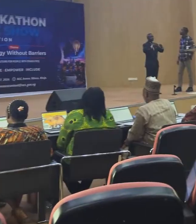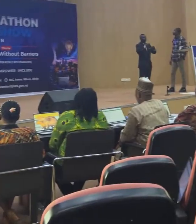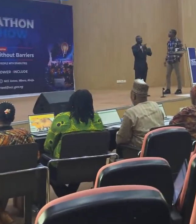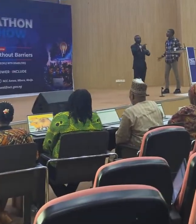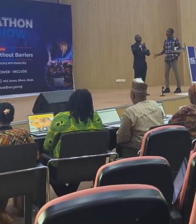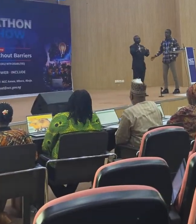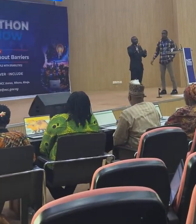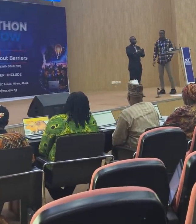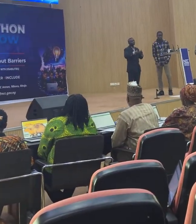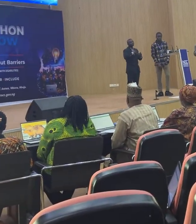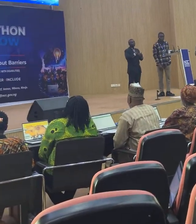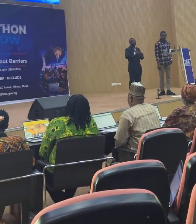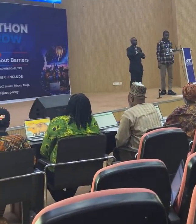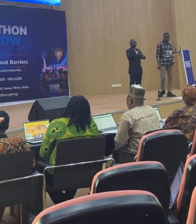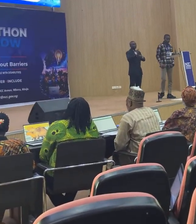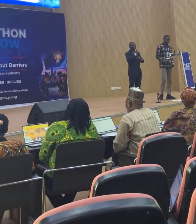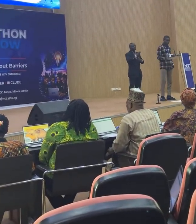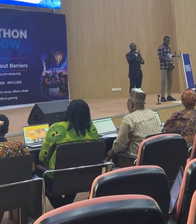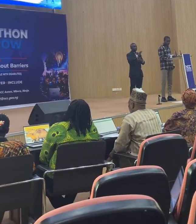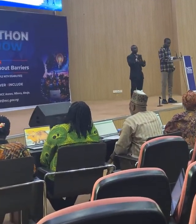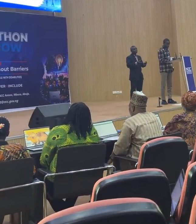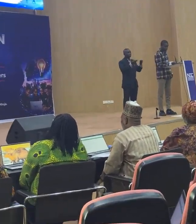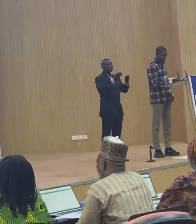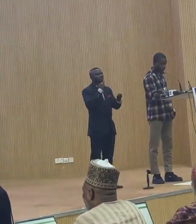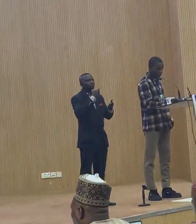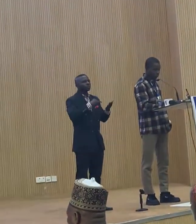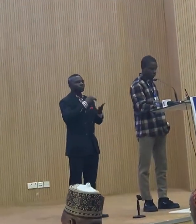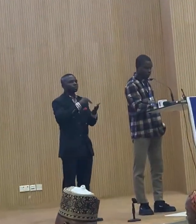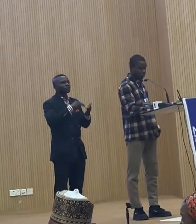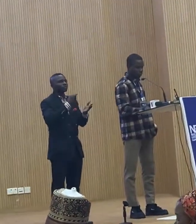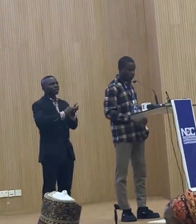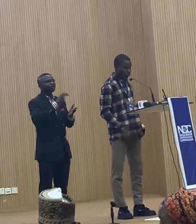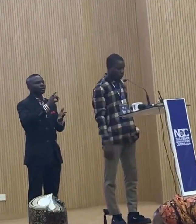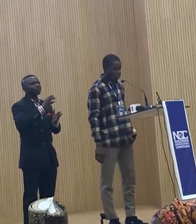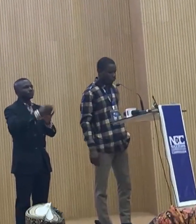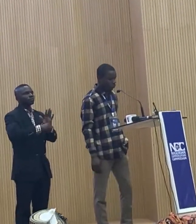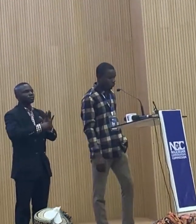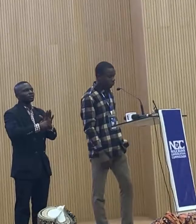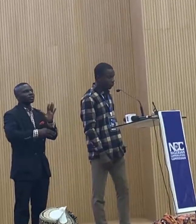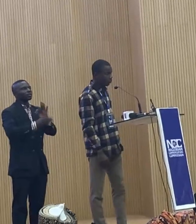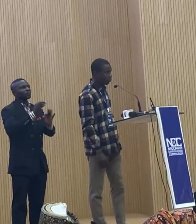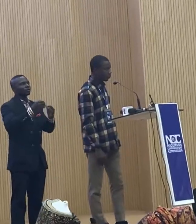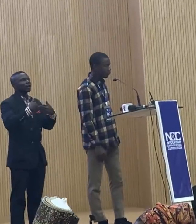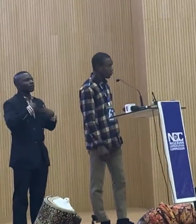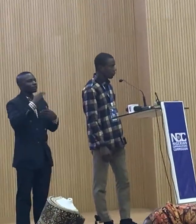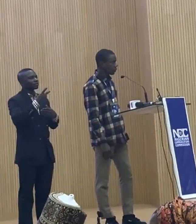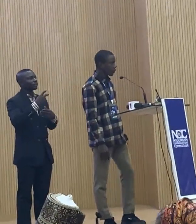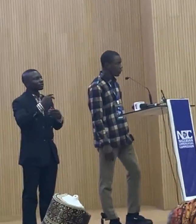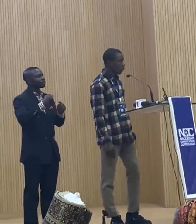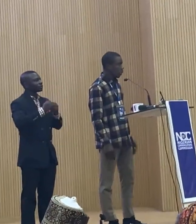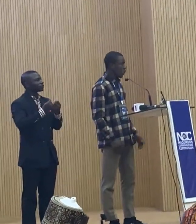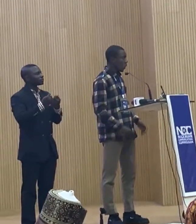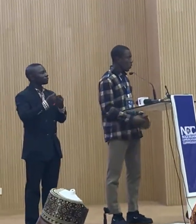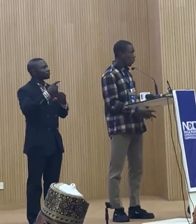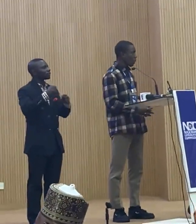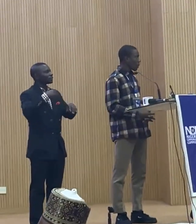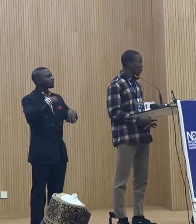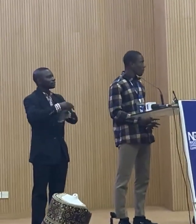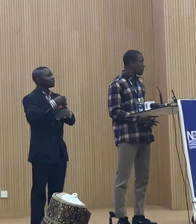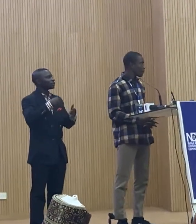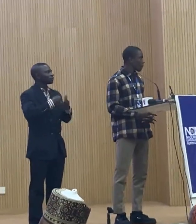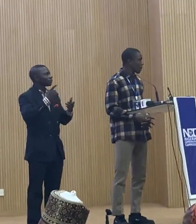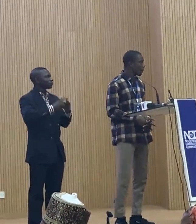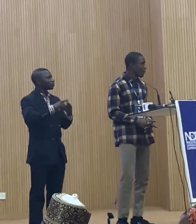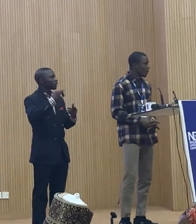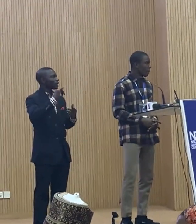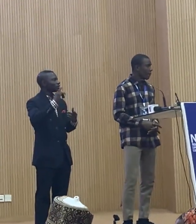need to please make sure your presentation is within that 8 minutes. If you have a second team member, you can send him to the IT